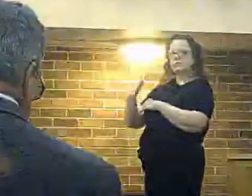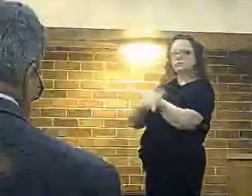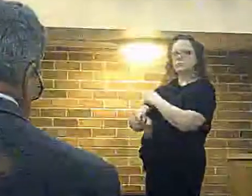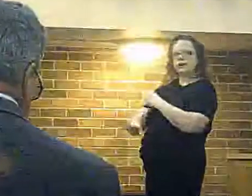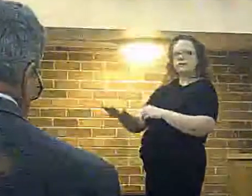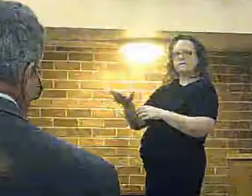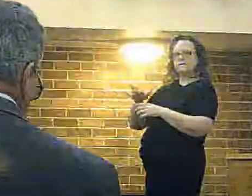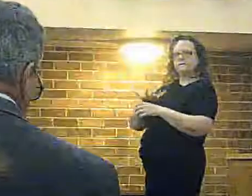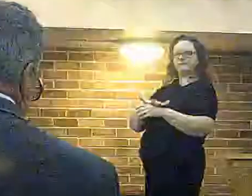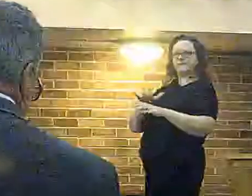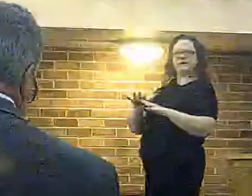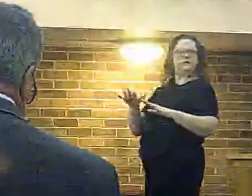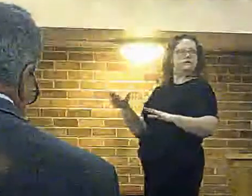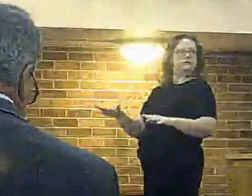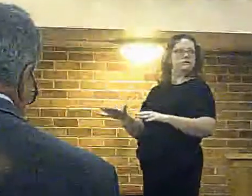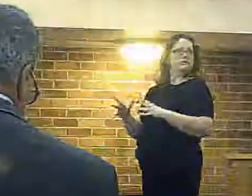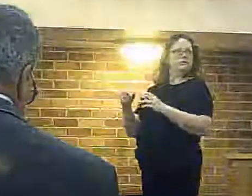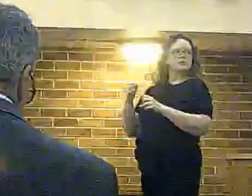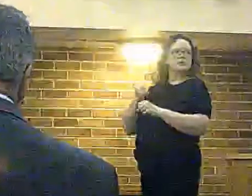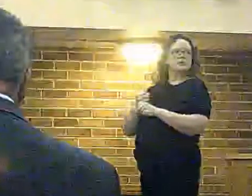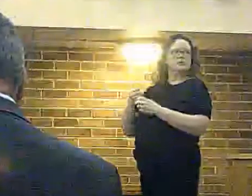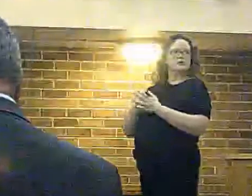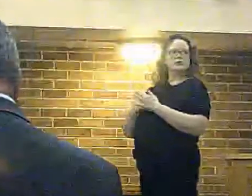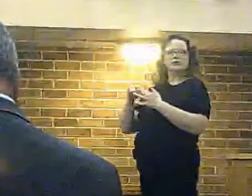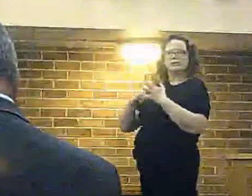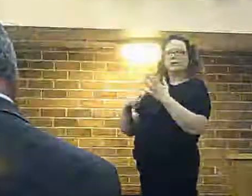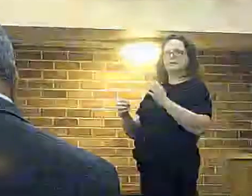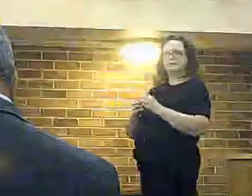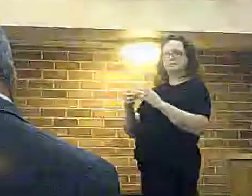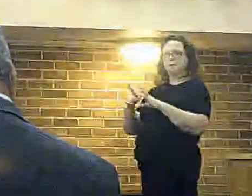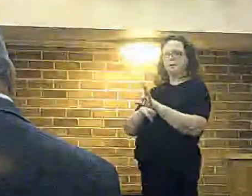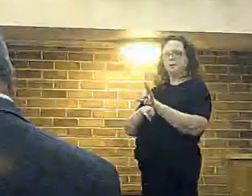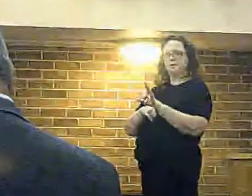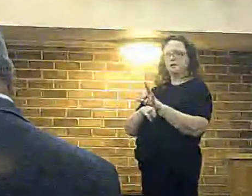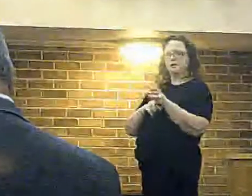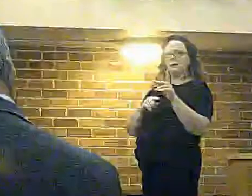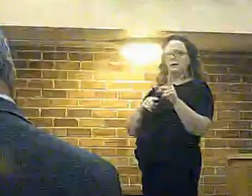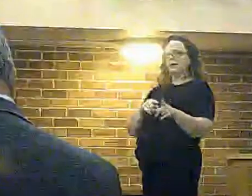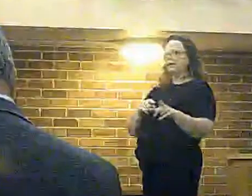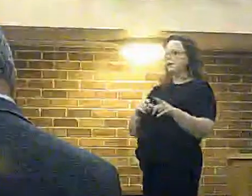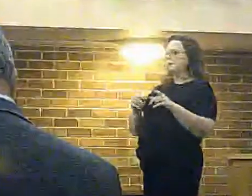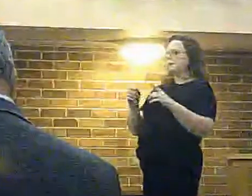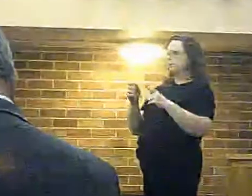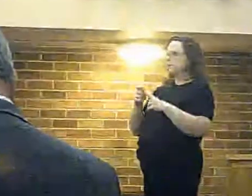that in Greasby? I'm assuming that's the pump lane site.